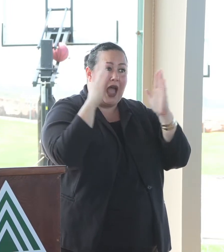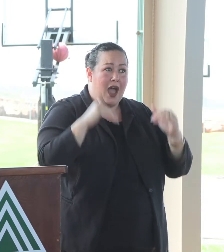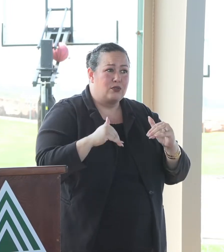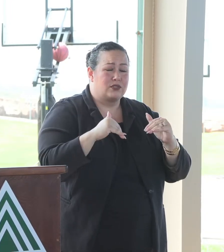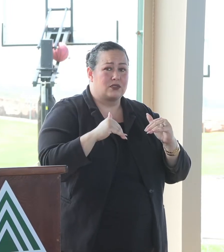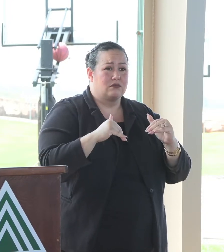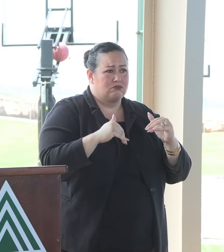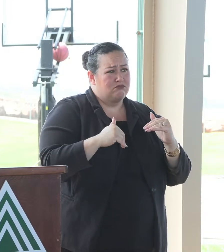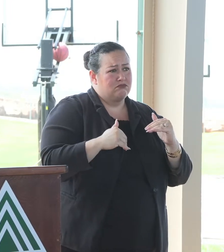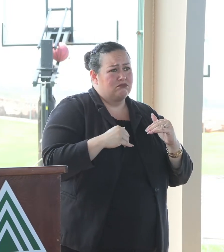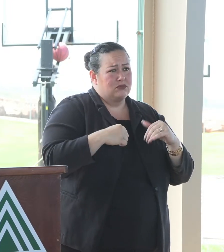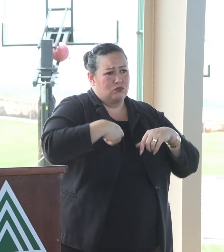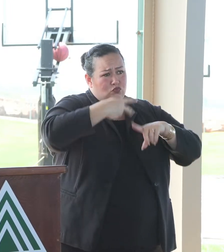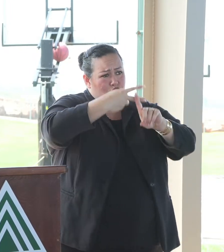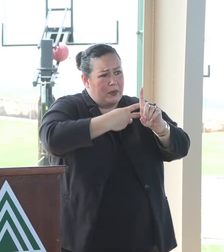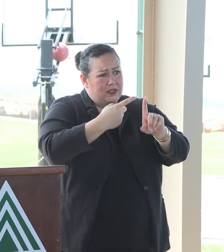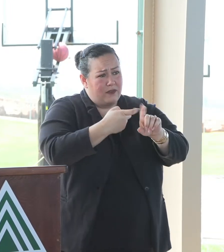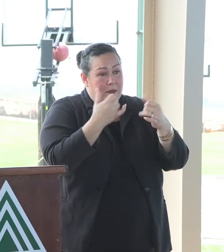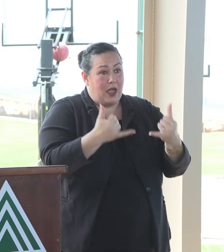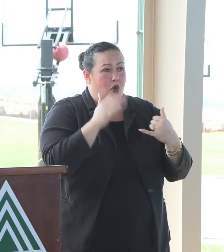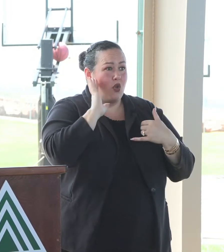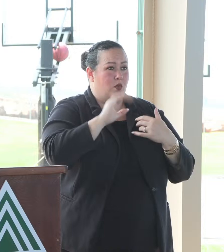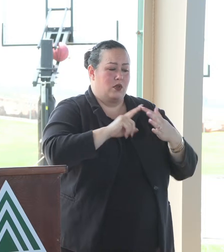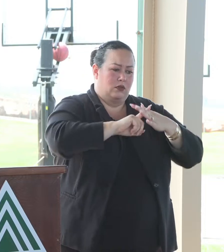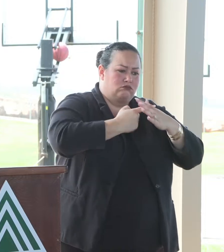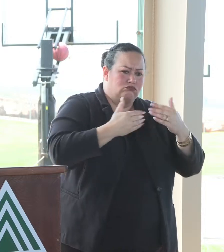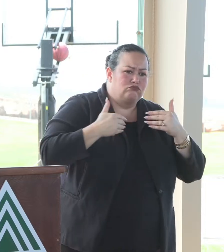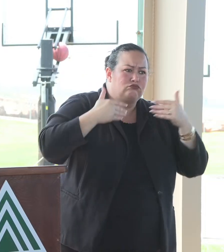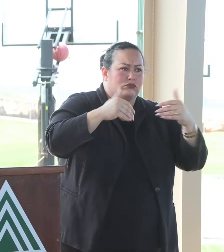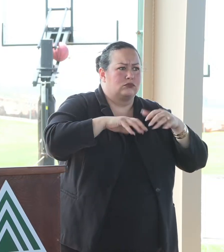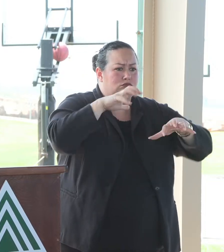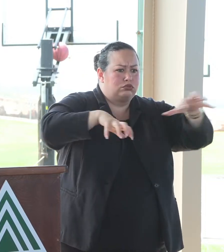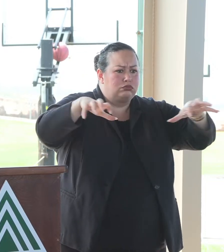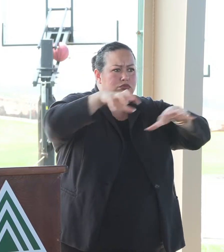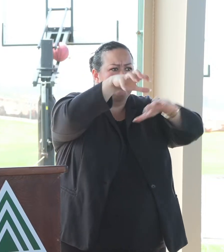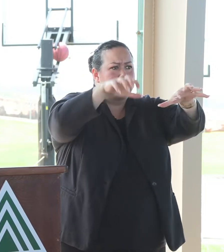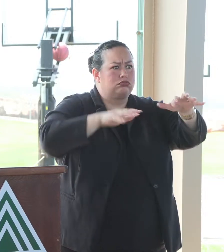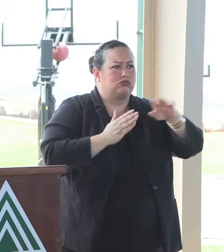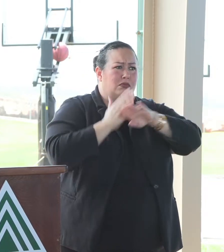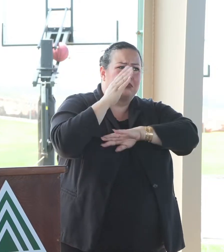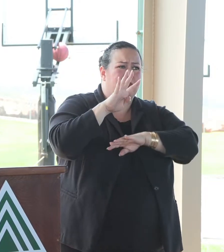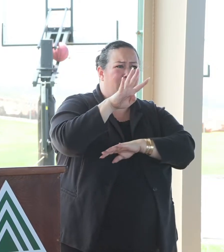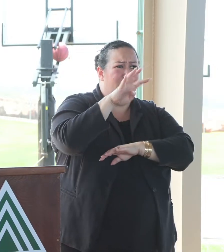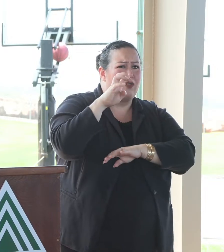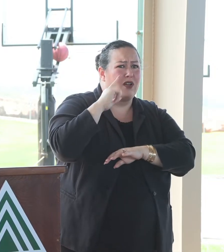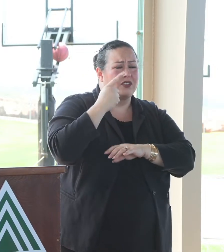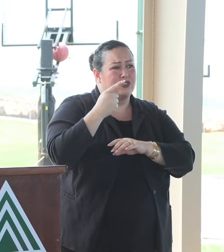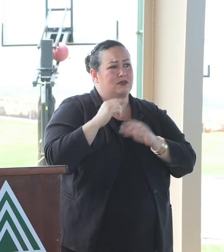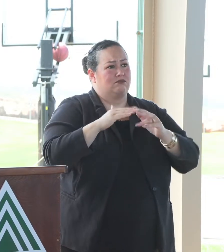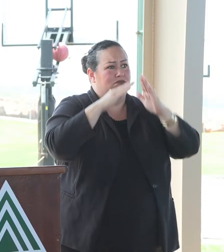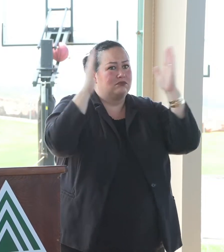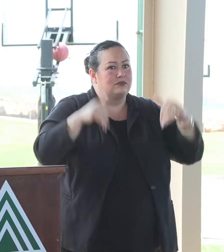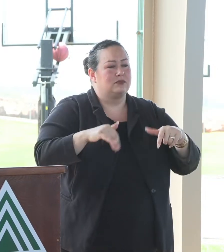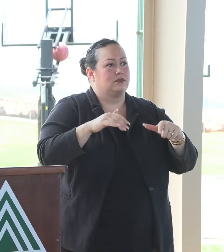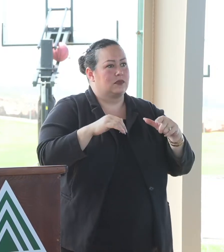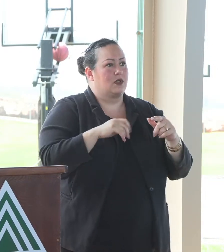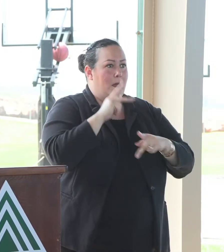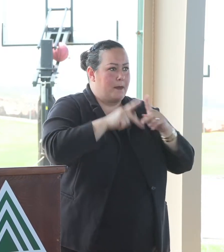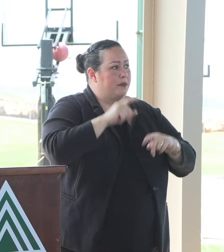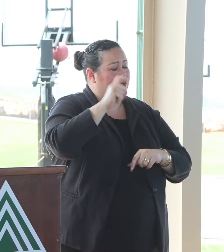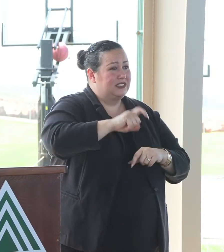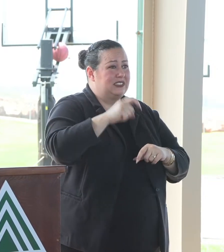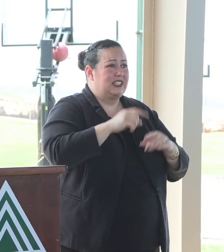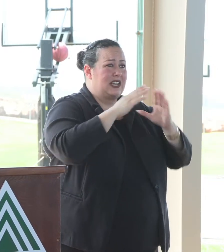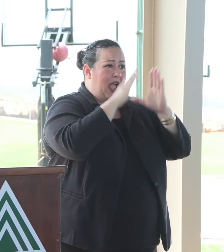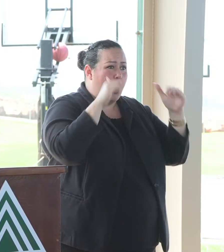couple months from now, we will launch a 450 unit housing project, and we're going to go see that right after this ceremony. People need housing, and